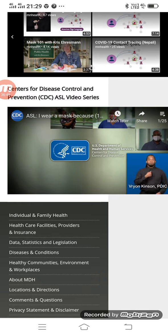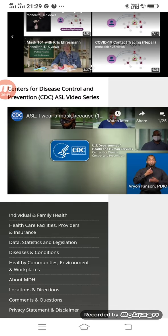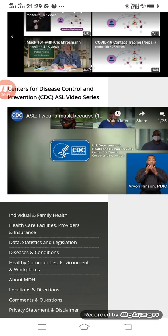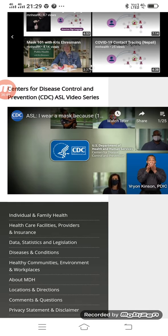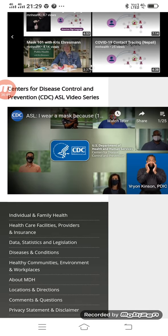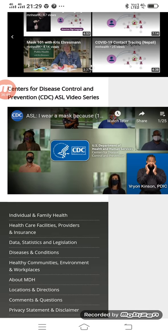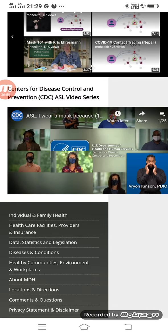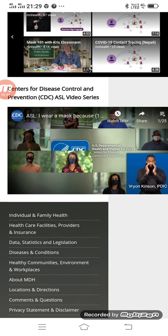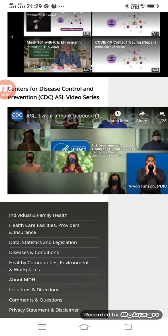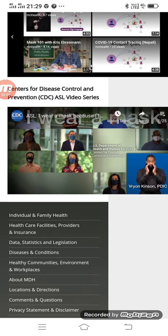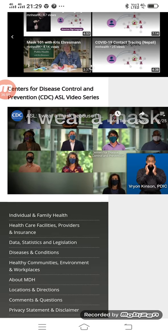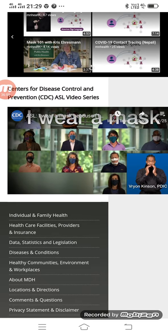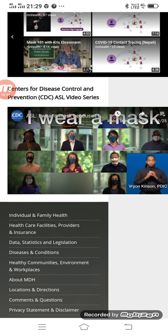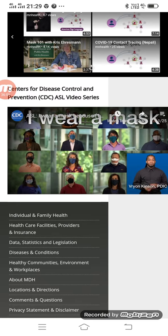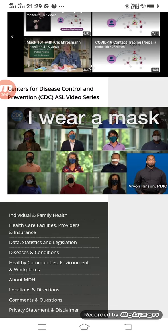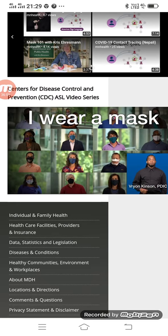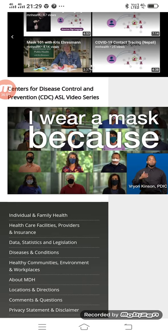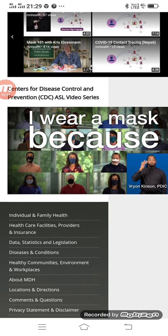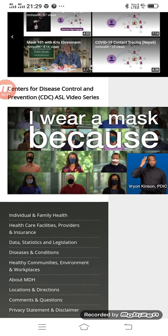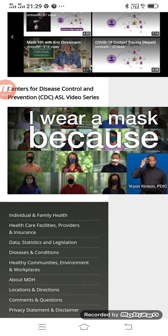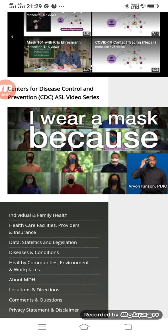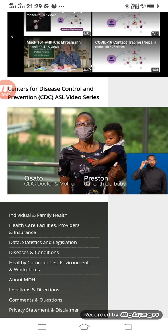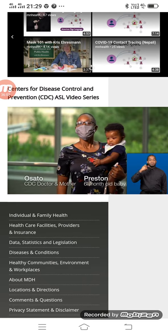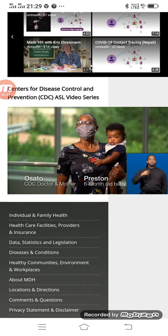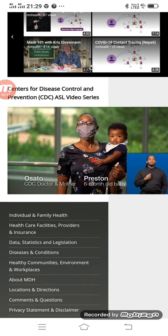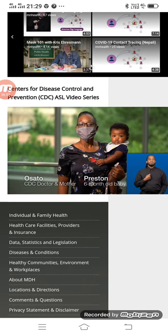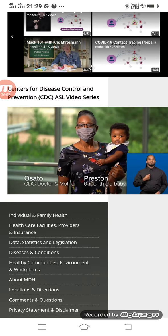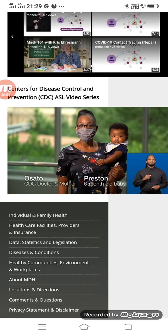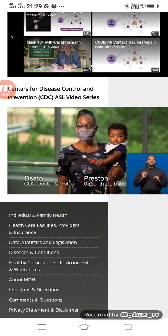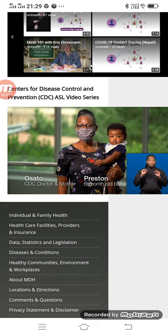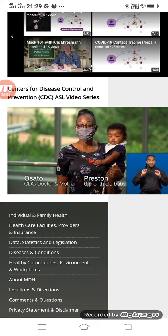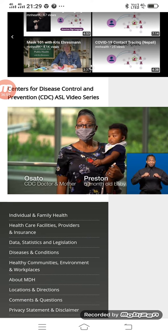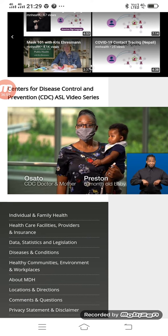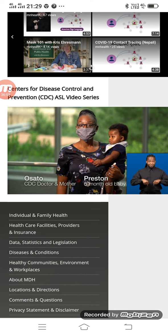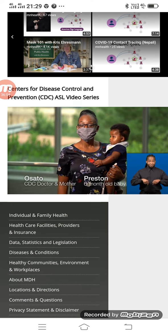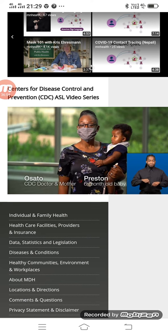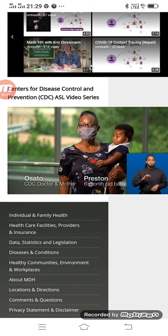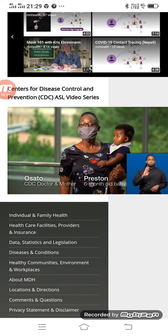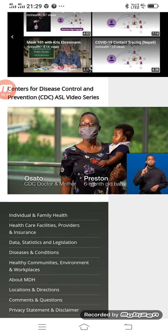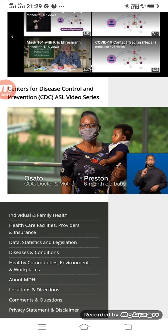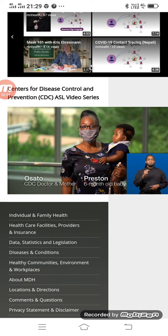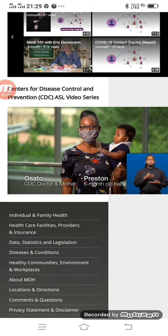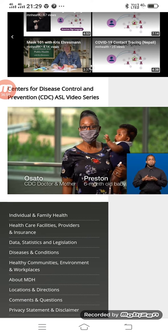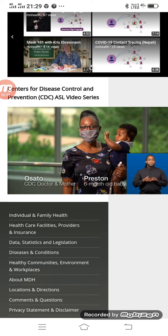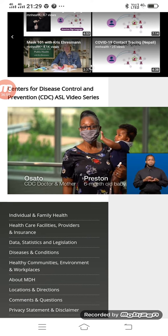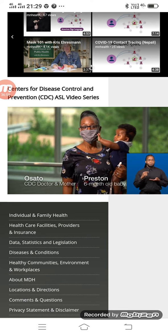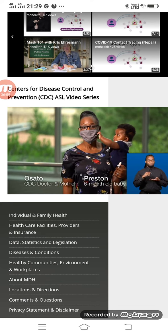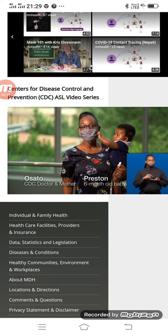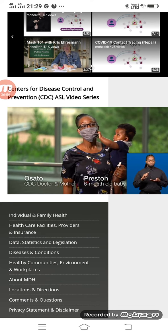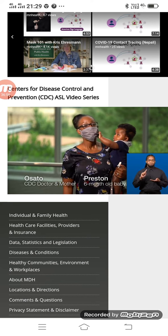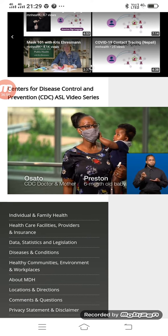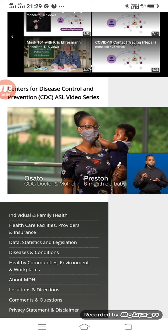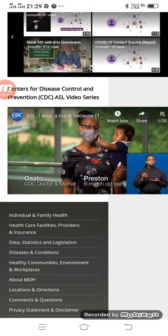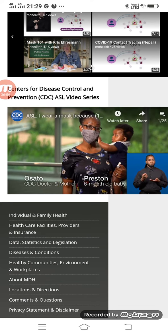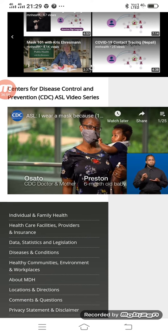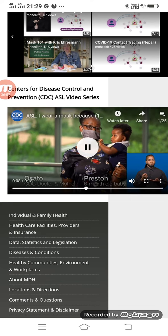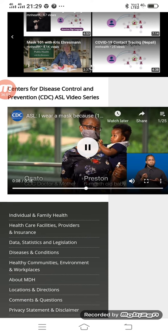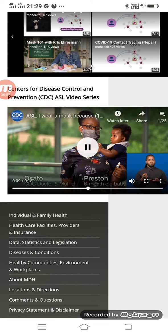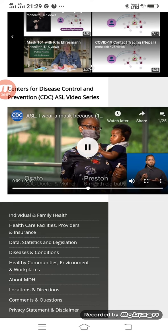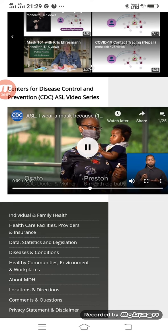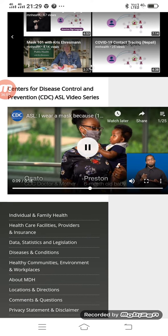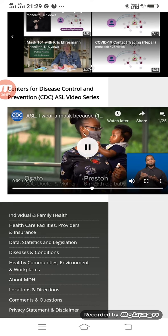I wear a mask because I wear a mask because I can, but my